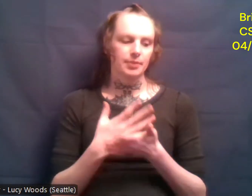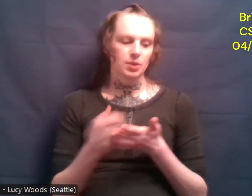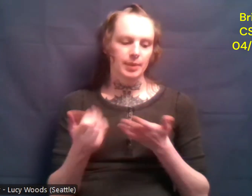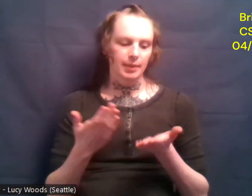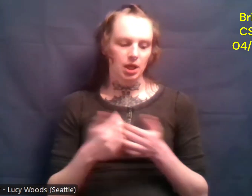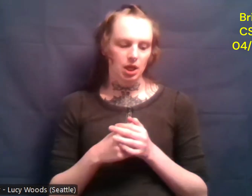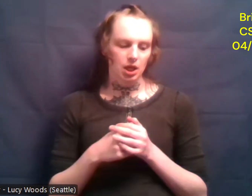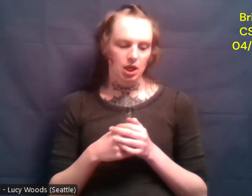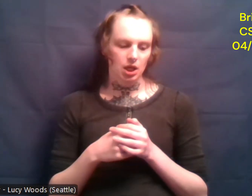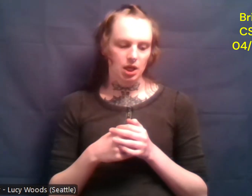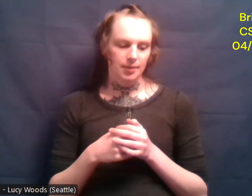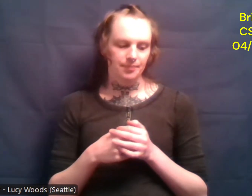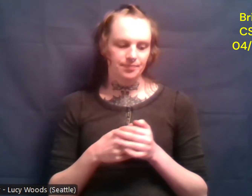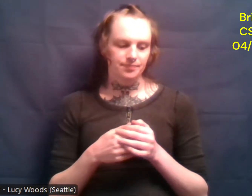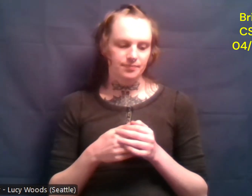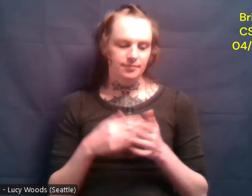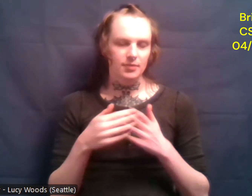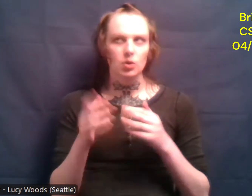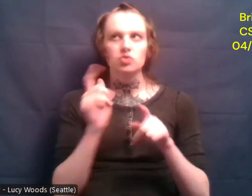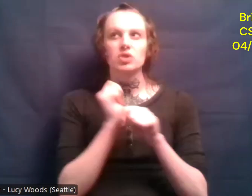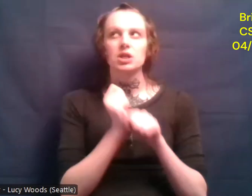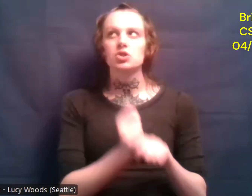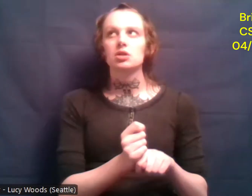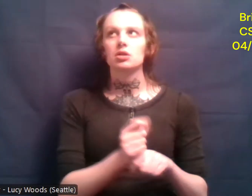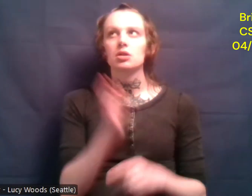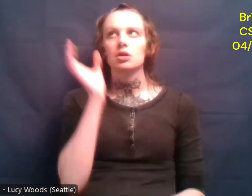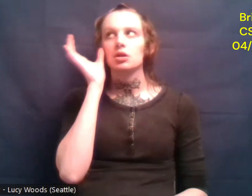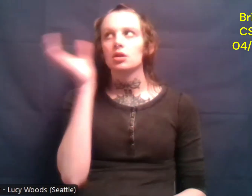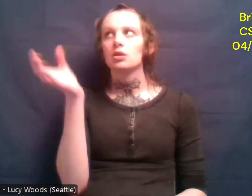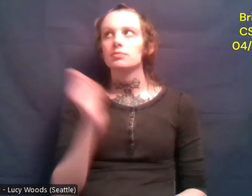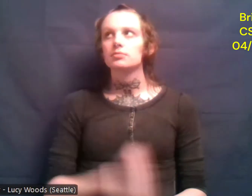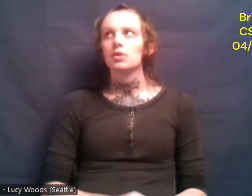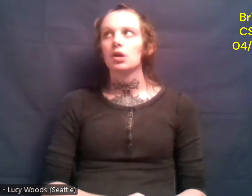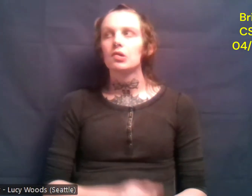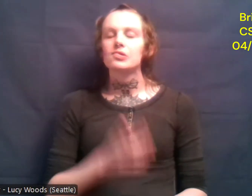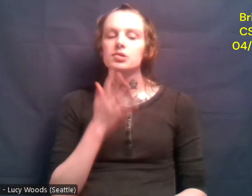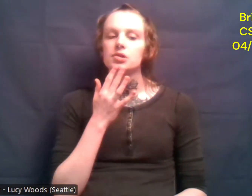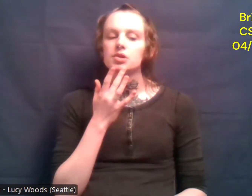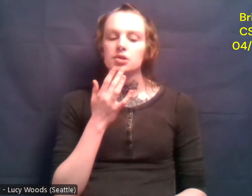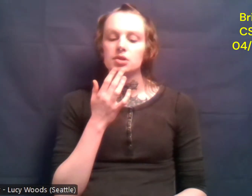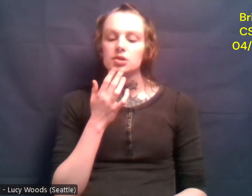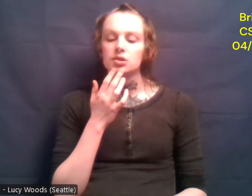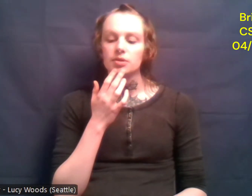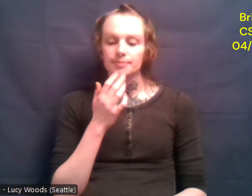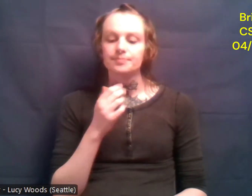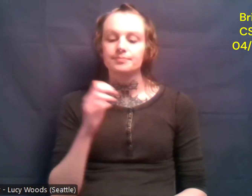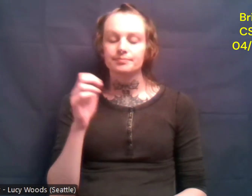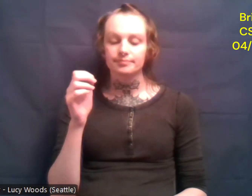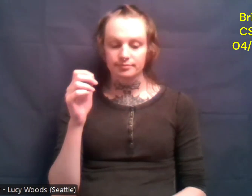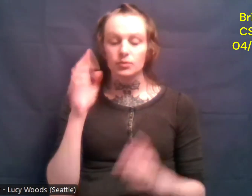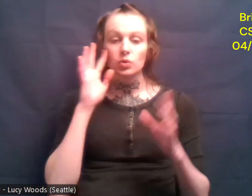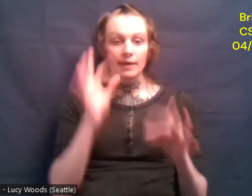Traditions and concepts. So I think that sobriety is without a doubt the biggest gift